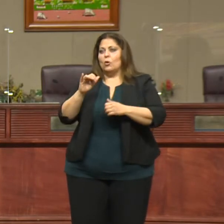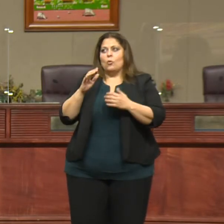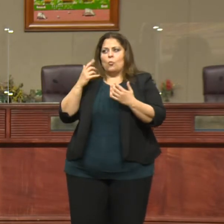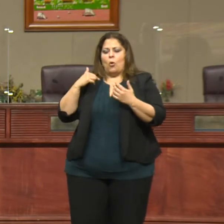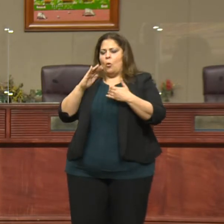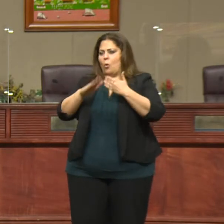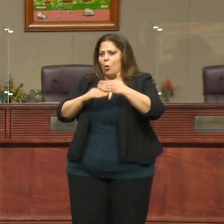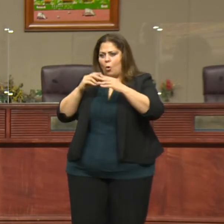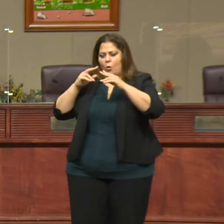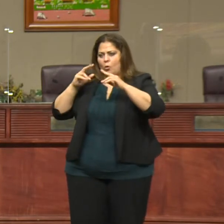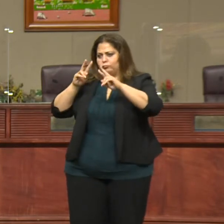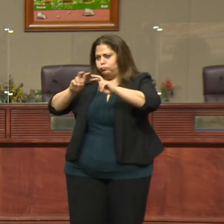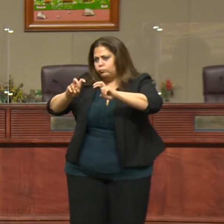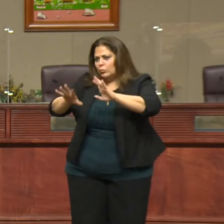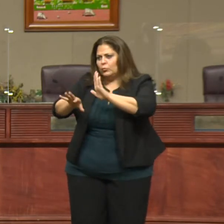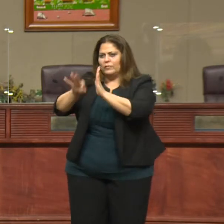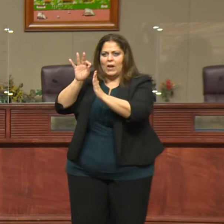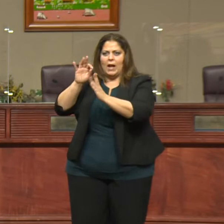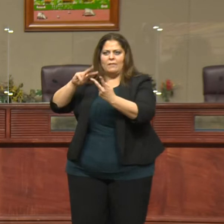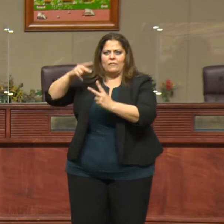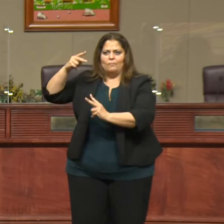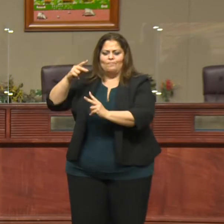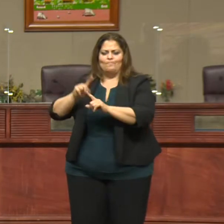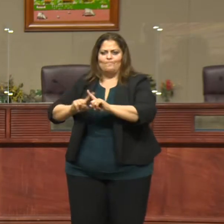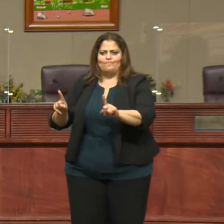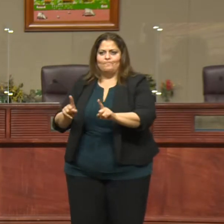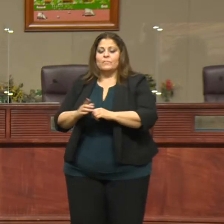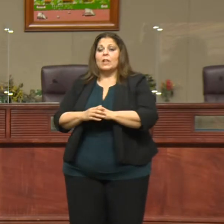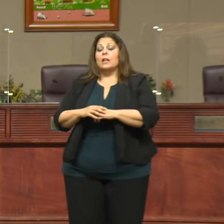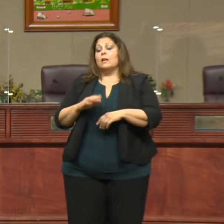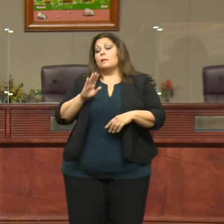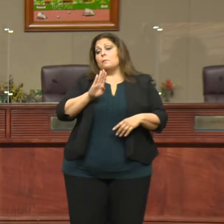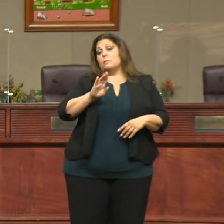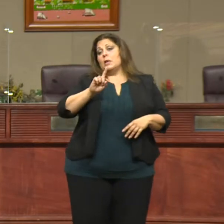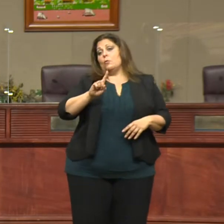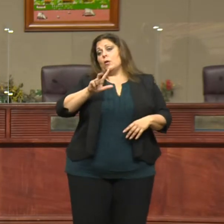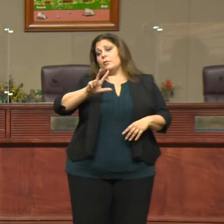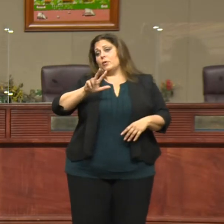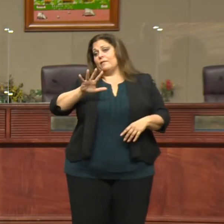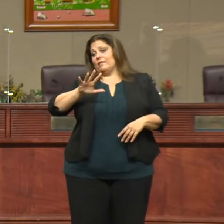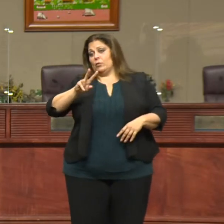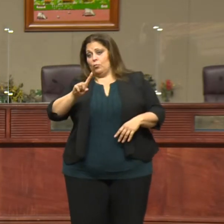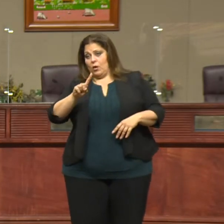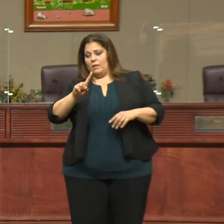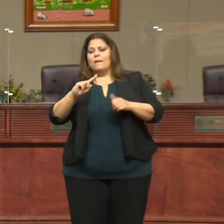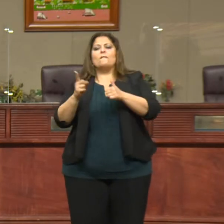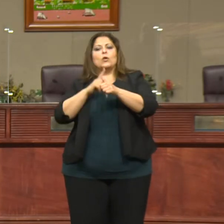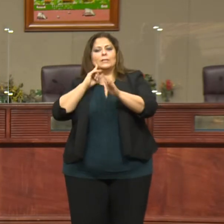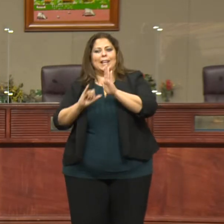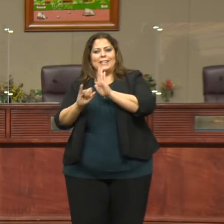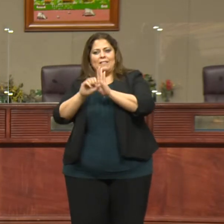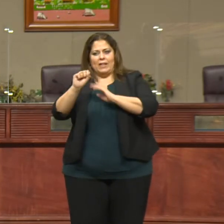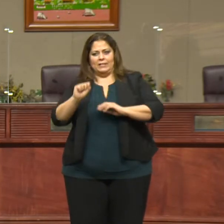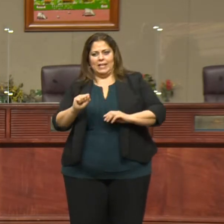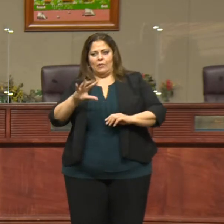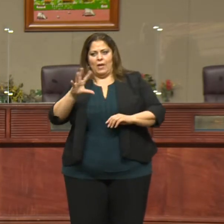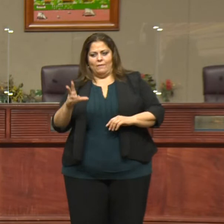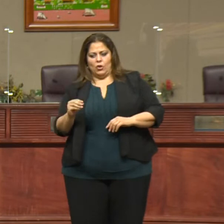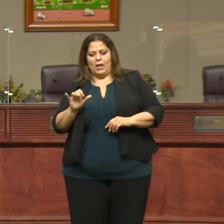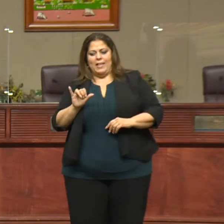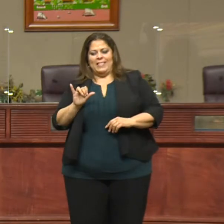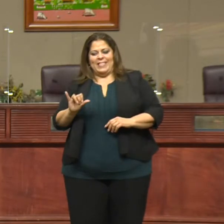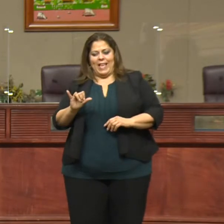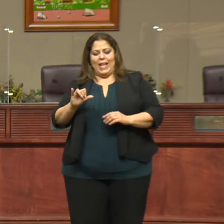variants. The South African, the B1351 first identified in South Africa, that